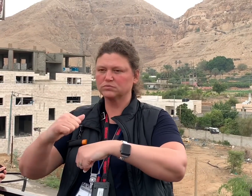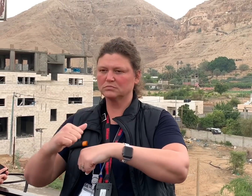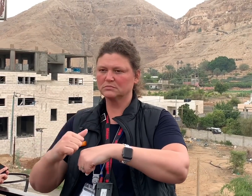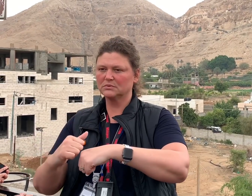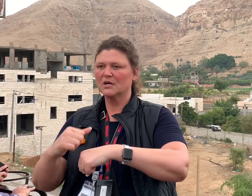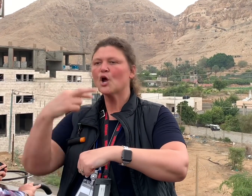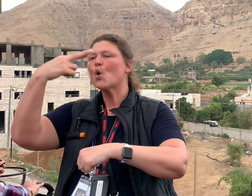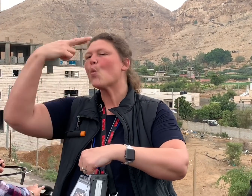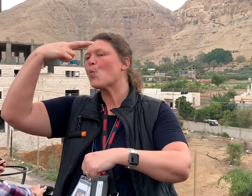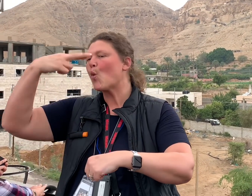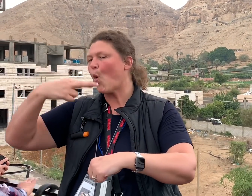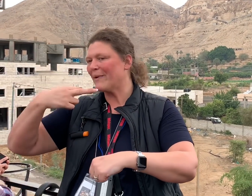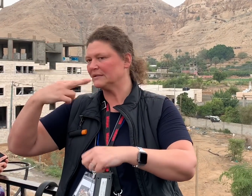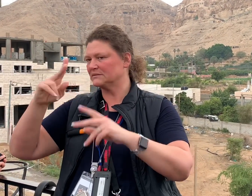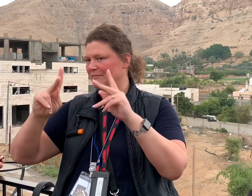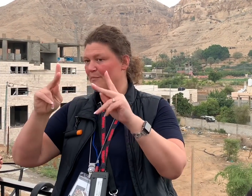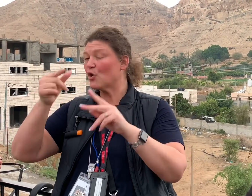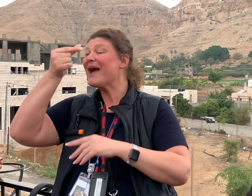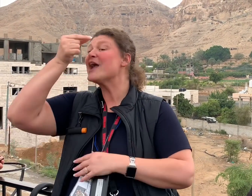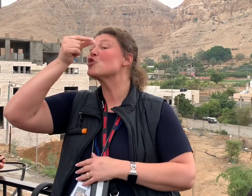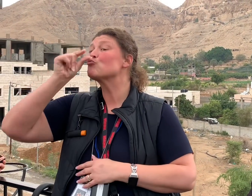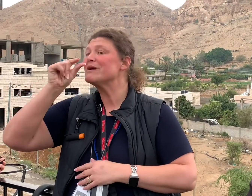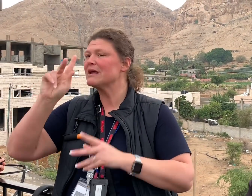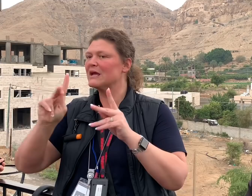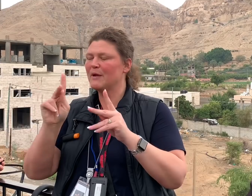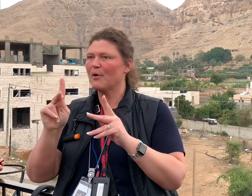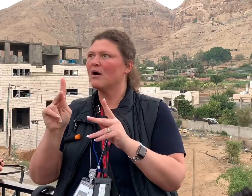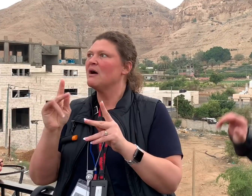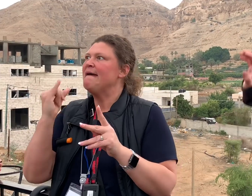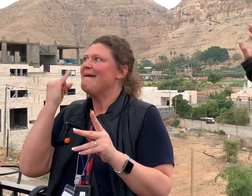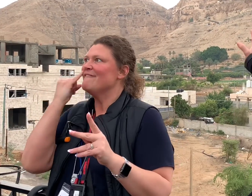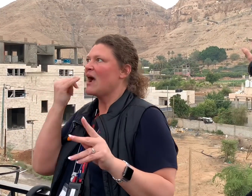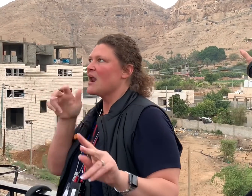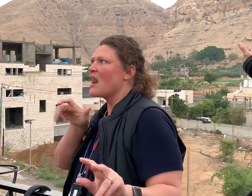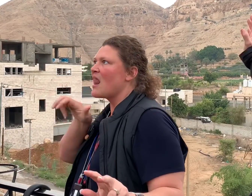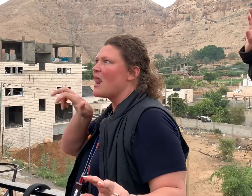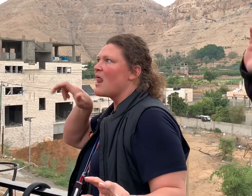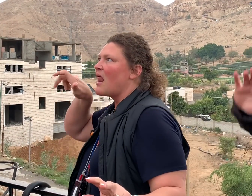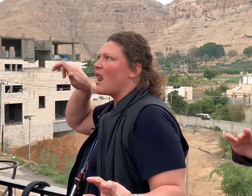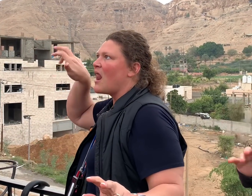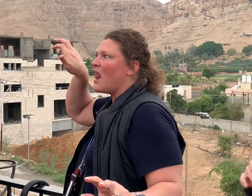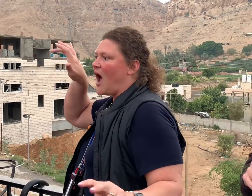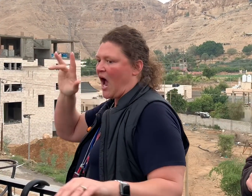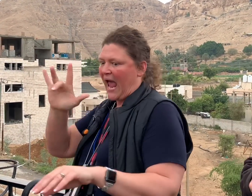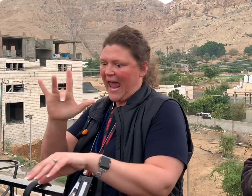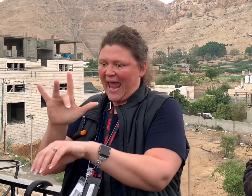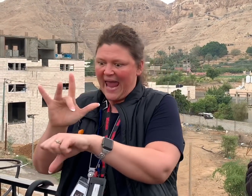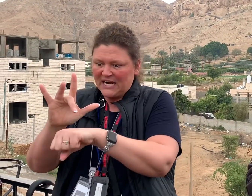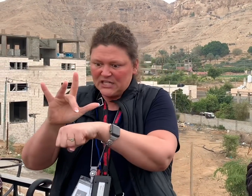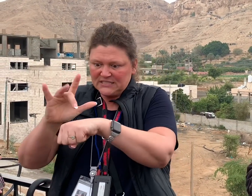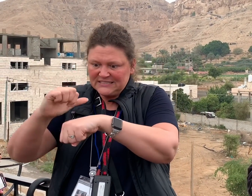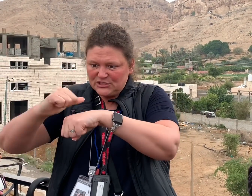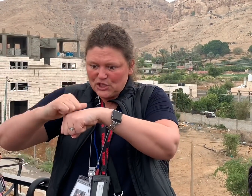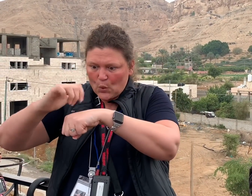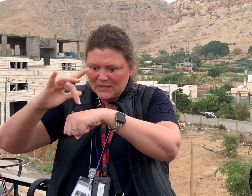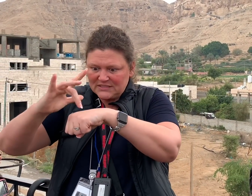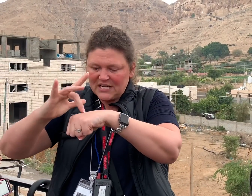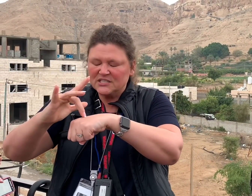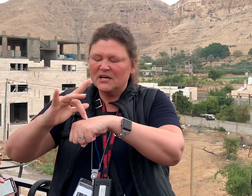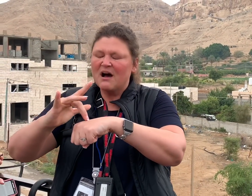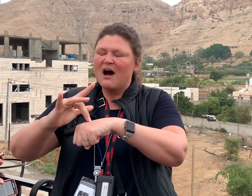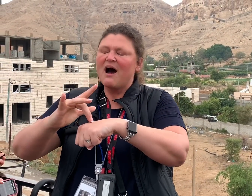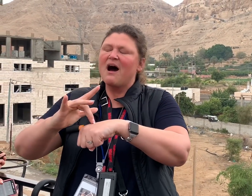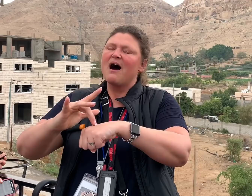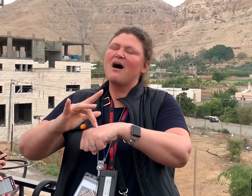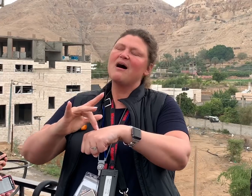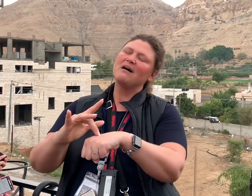for Roman Catholics, but also for Greek Orthodox. Okay, so there is a stone that they believe that when Jesus